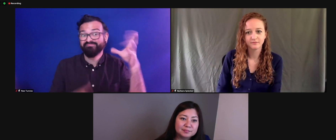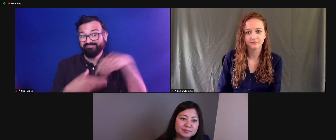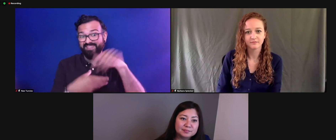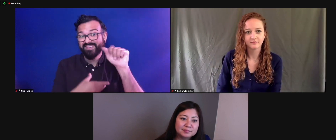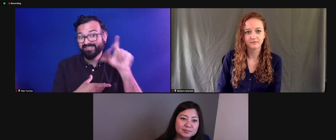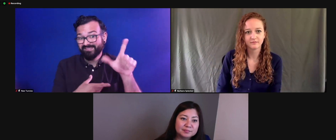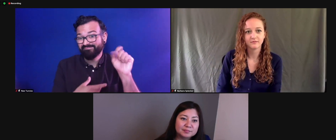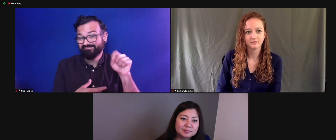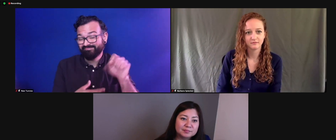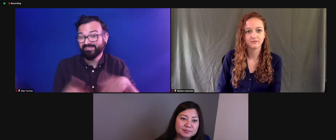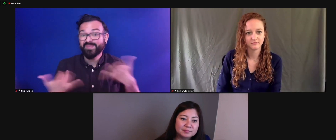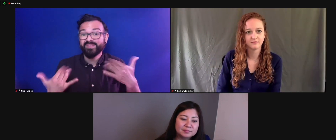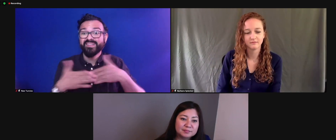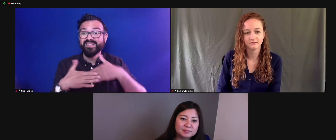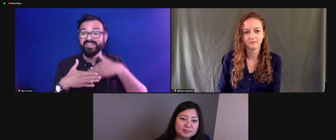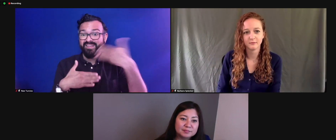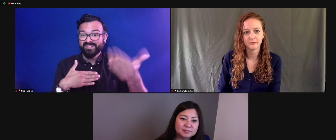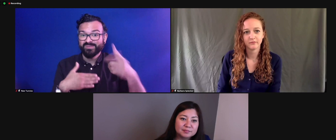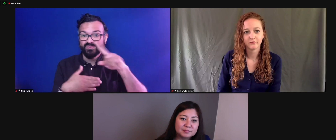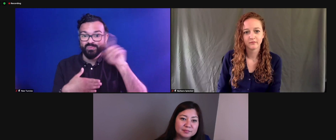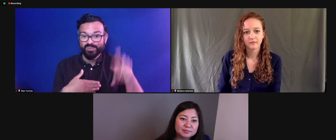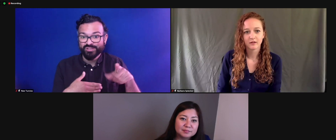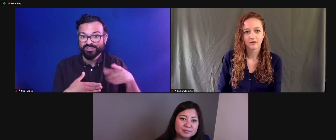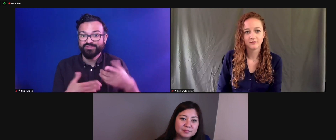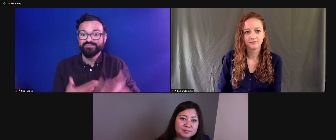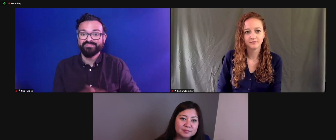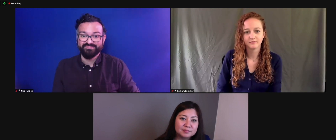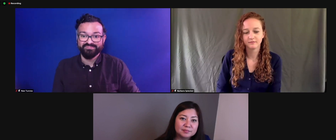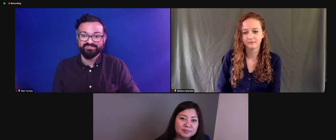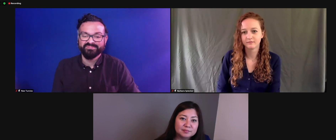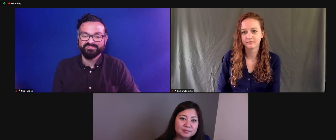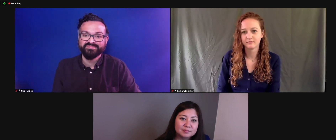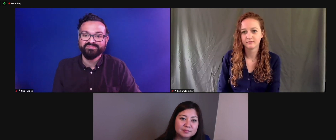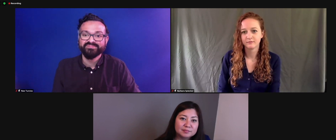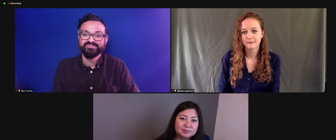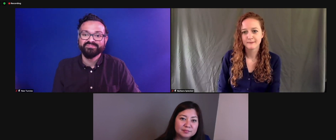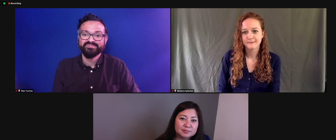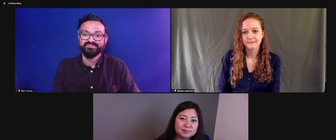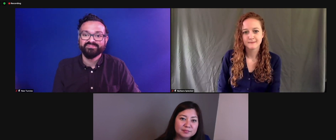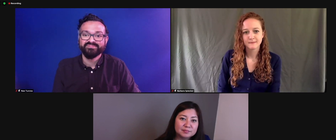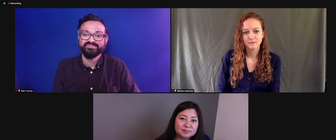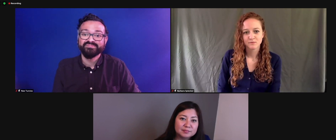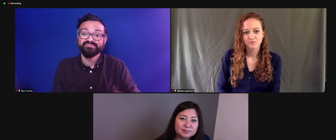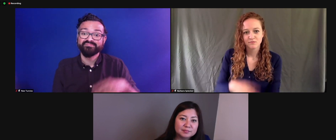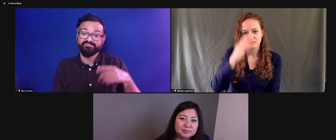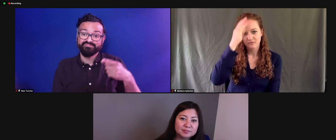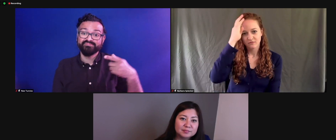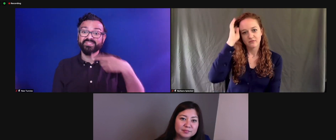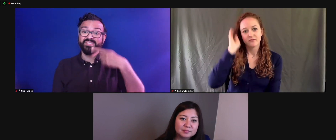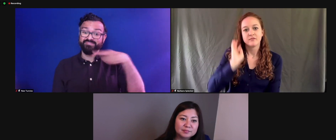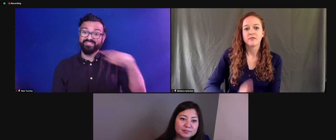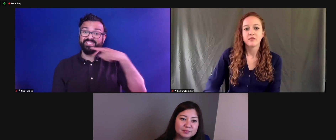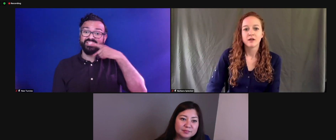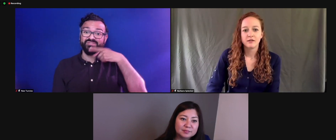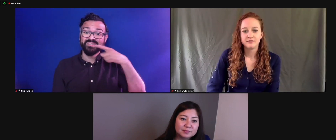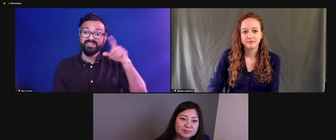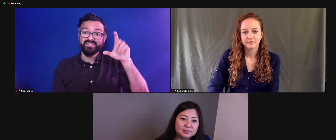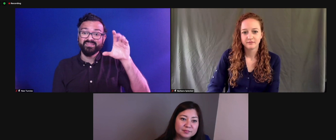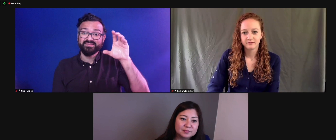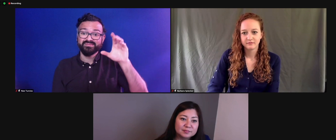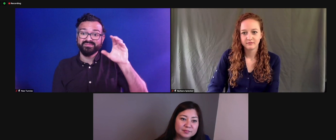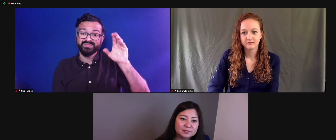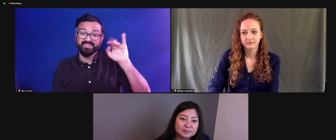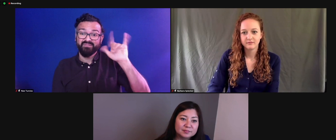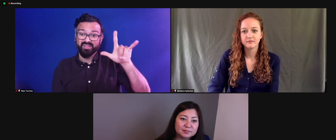an English test and failing, again, I don't know, it could depend on the situation and that person specifically, but we could request